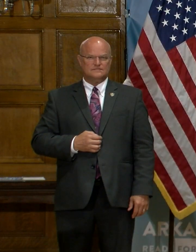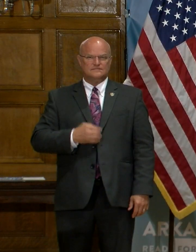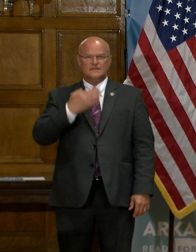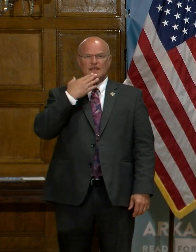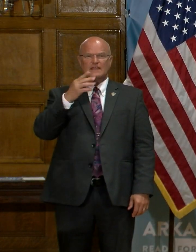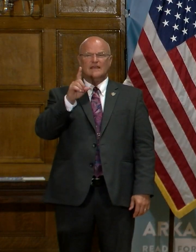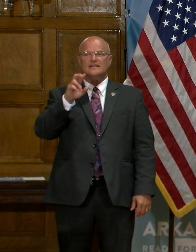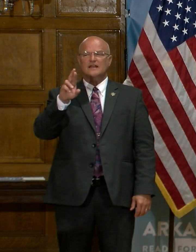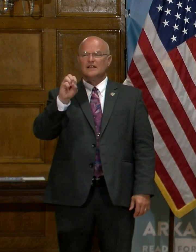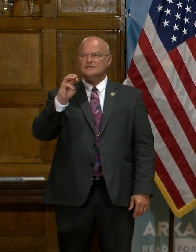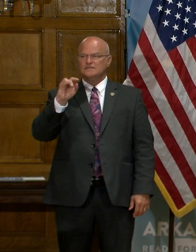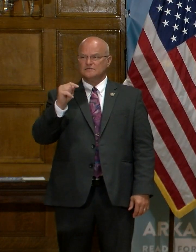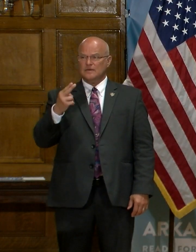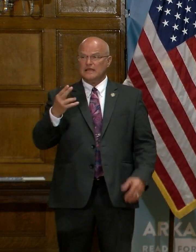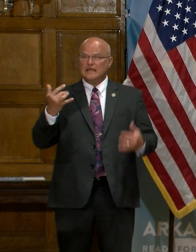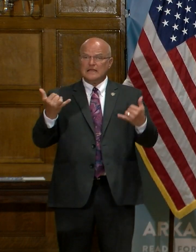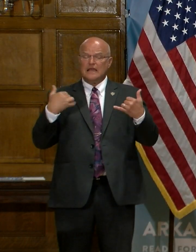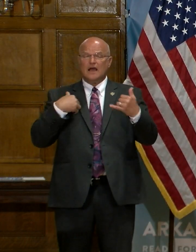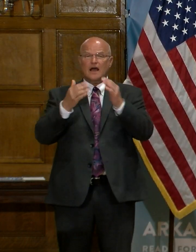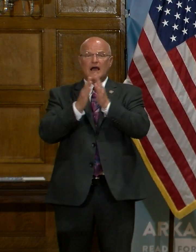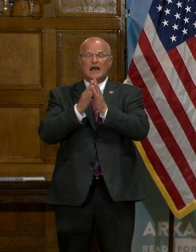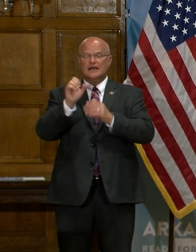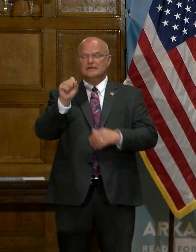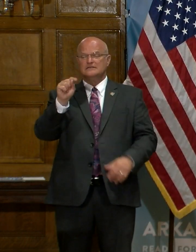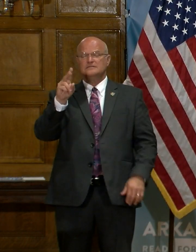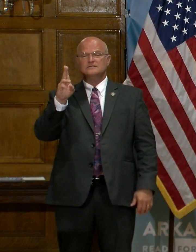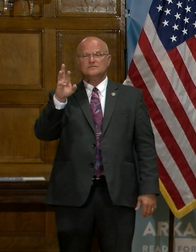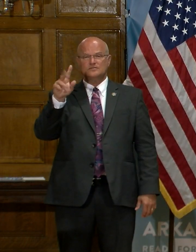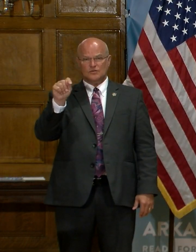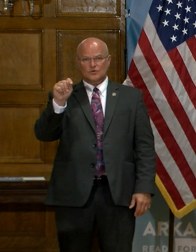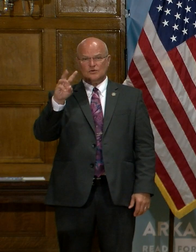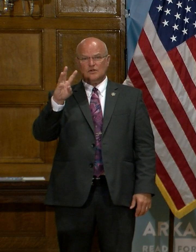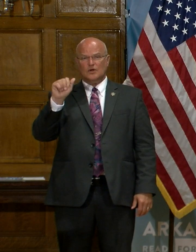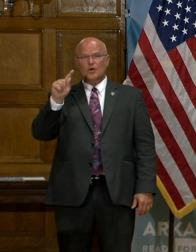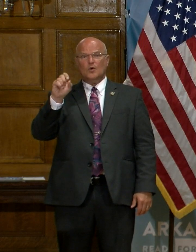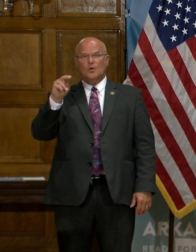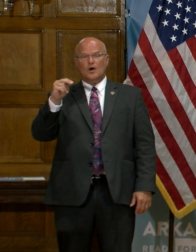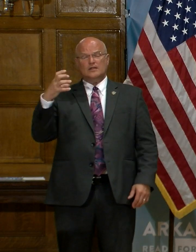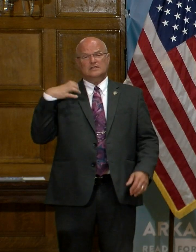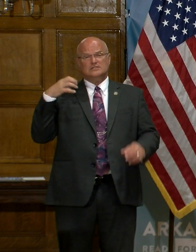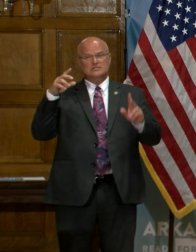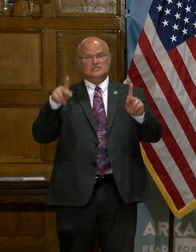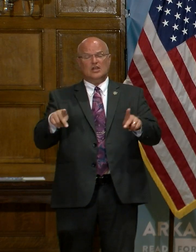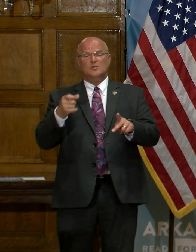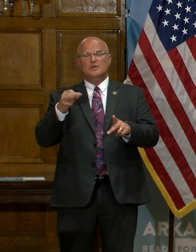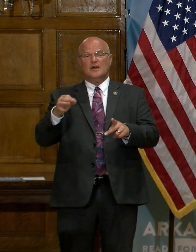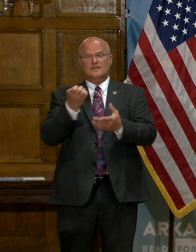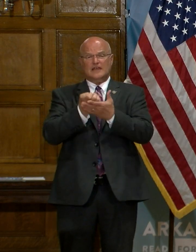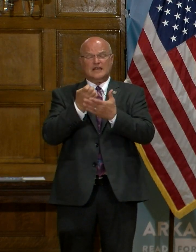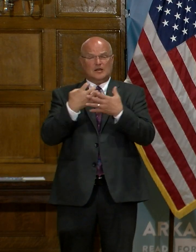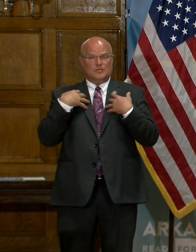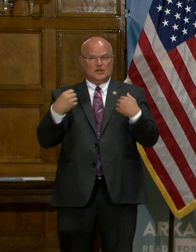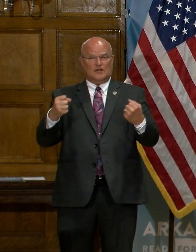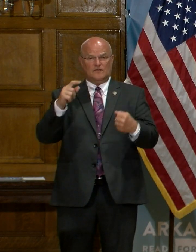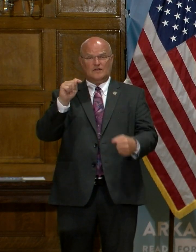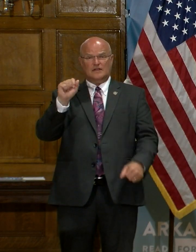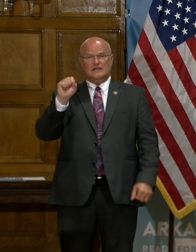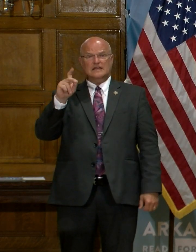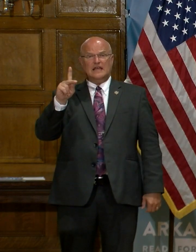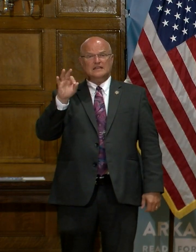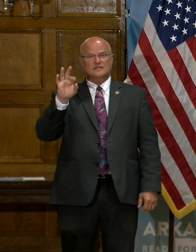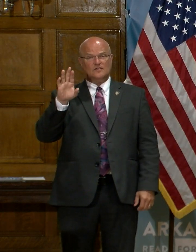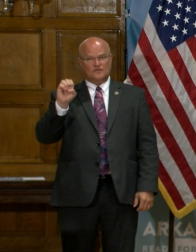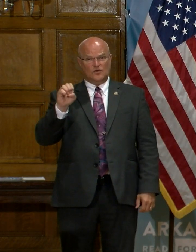Thank you, Dr. Smith. And now I'll ask Stuart Walton, again, chairman of our Economic Recovery Task Force, to